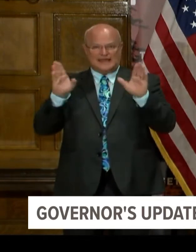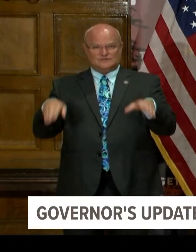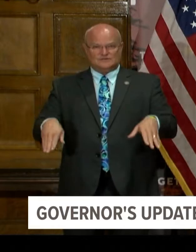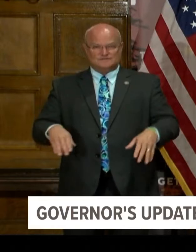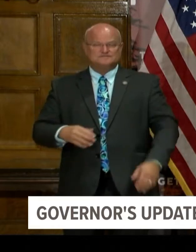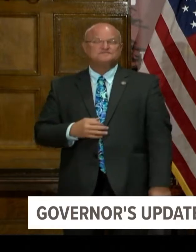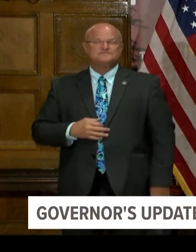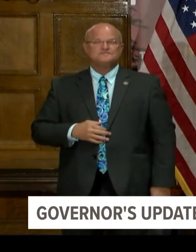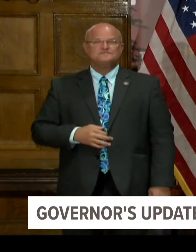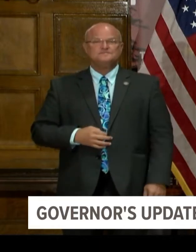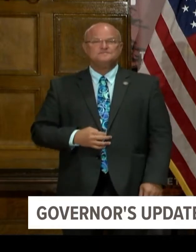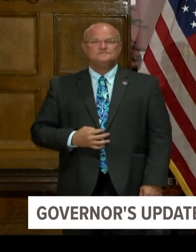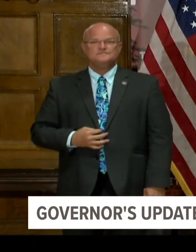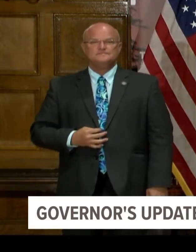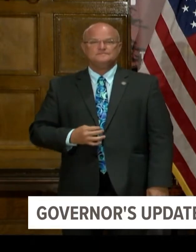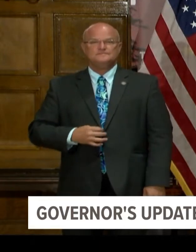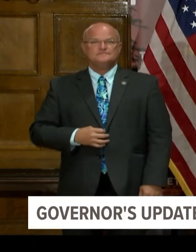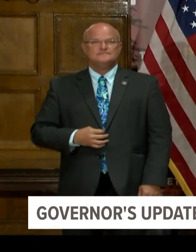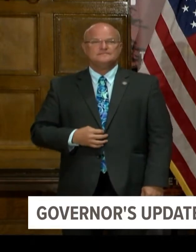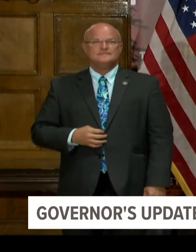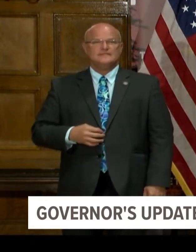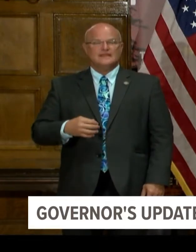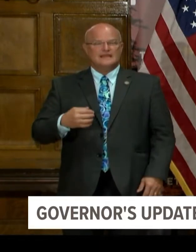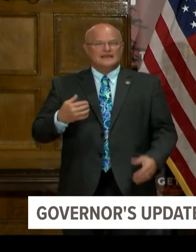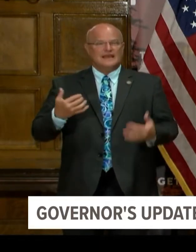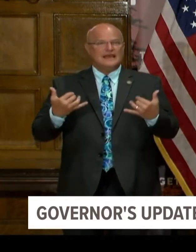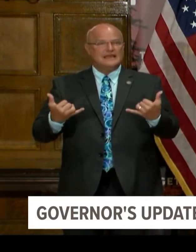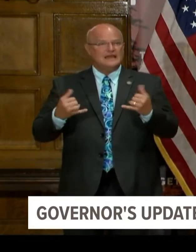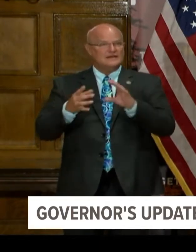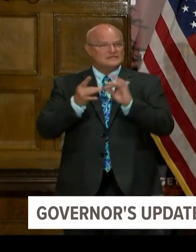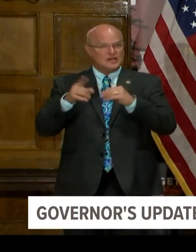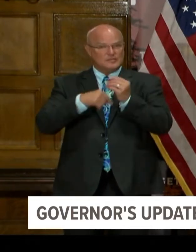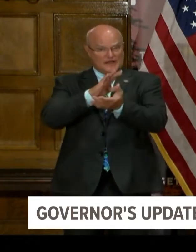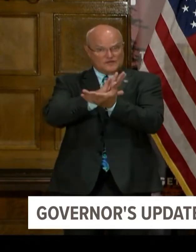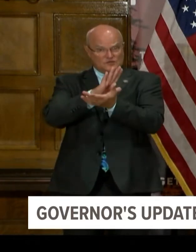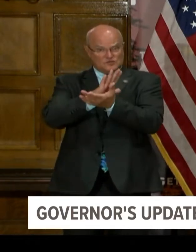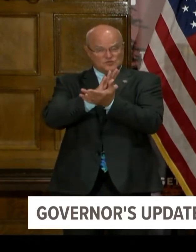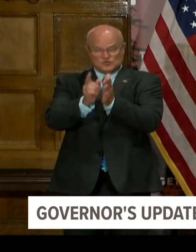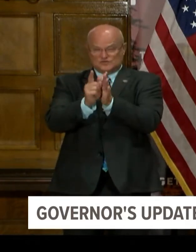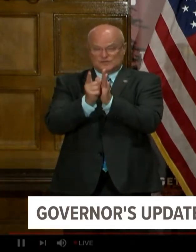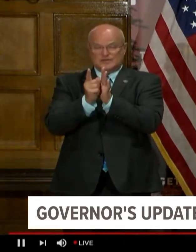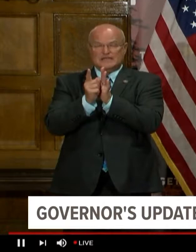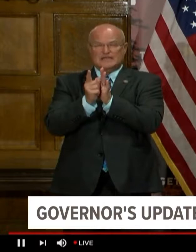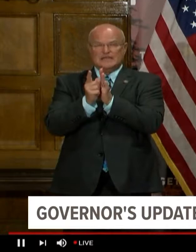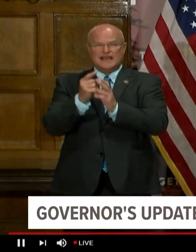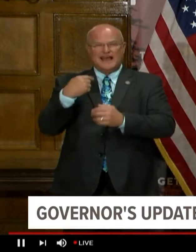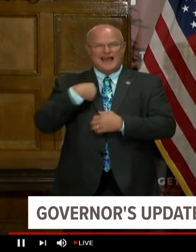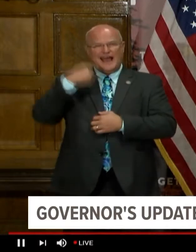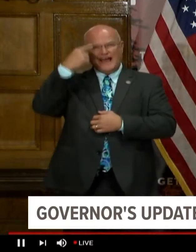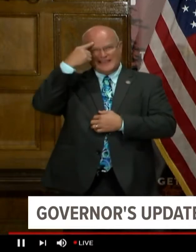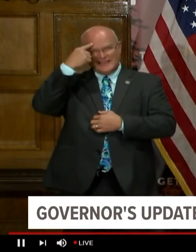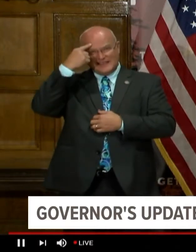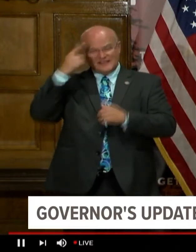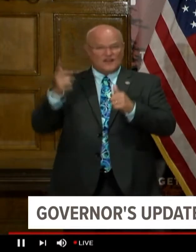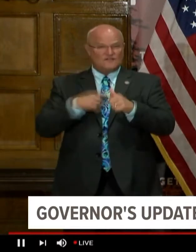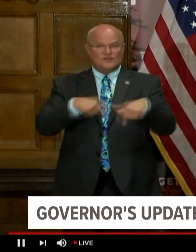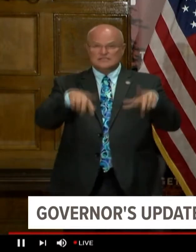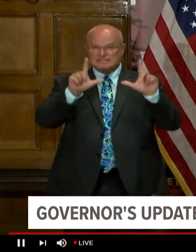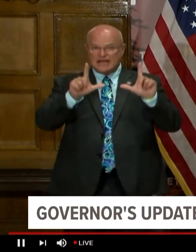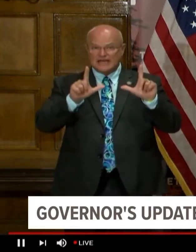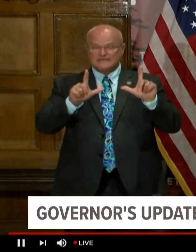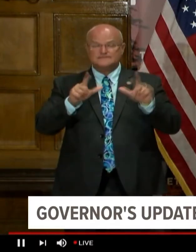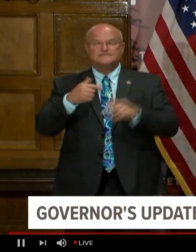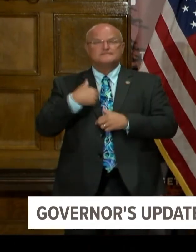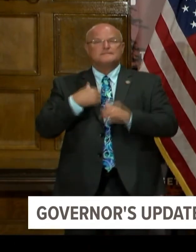House. And then if I might talk about the schools for just a second, I believe this is our first slide.